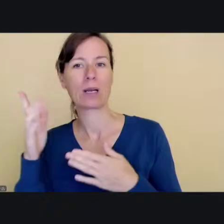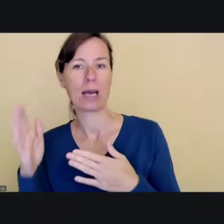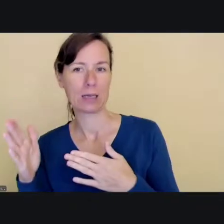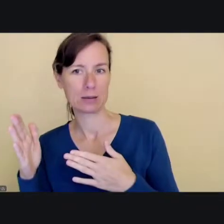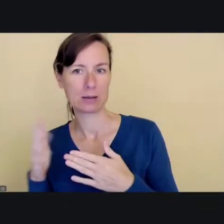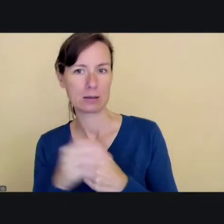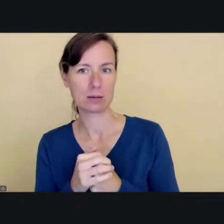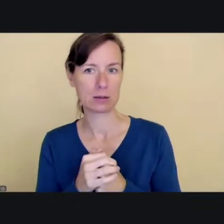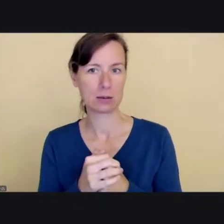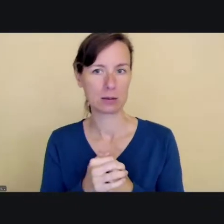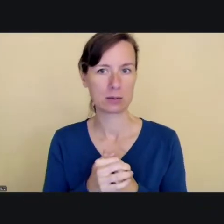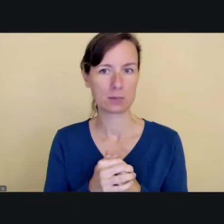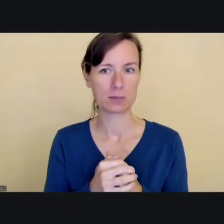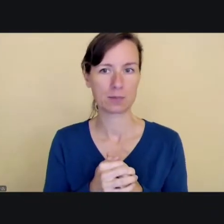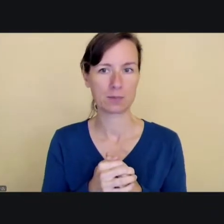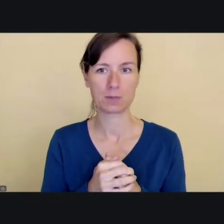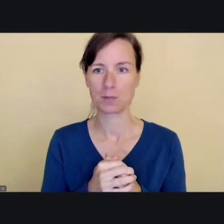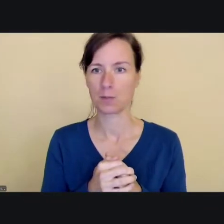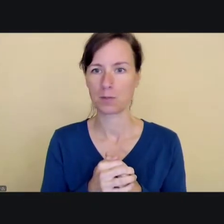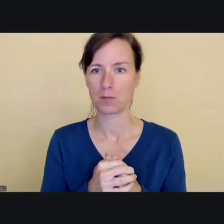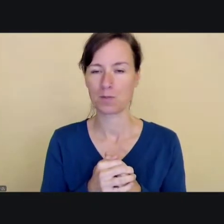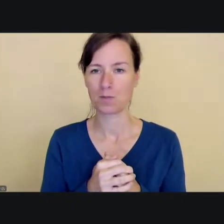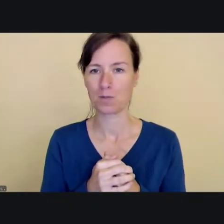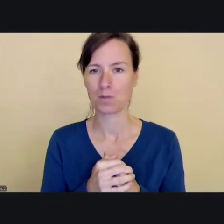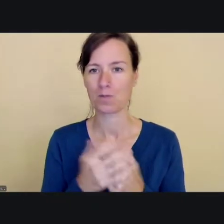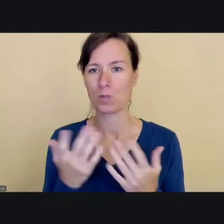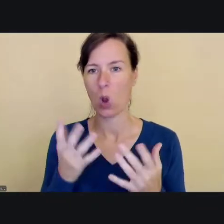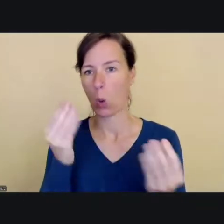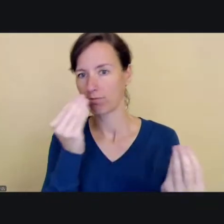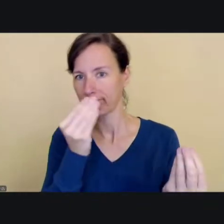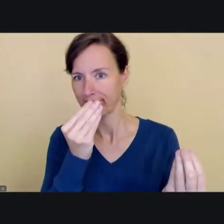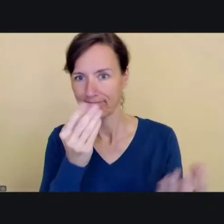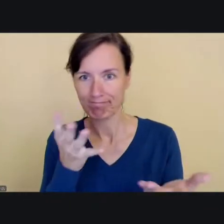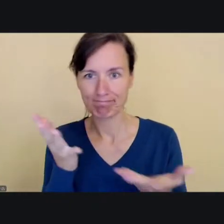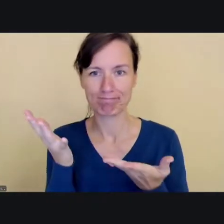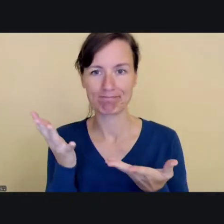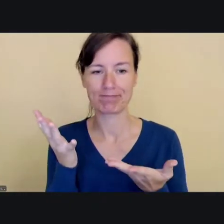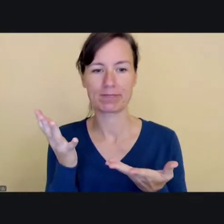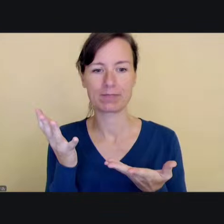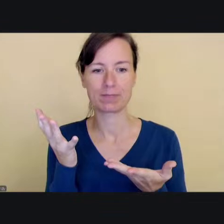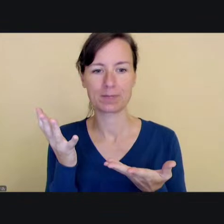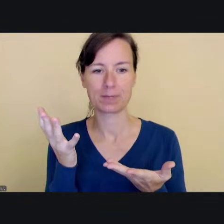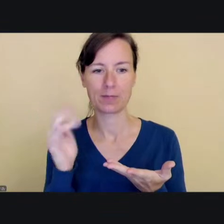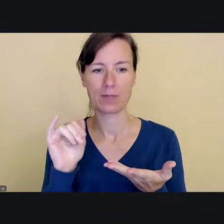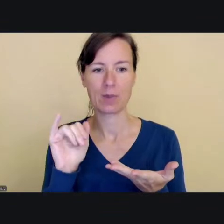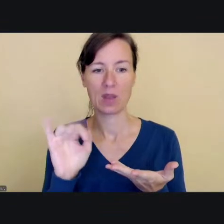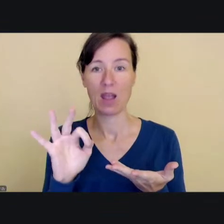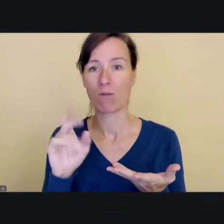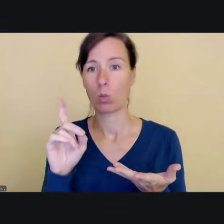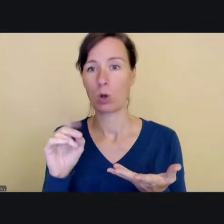So just as an FYI, if we do miss a house just due to weather